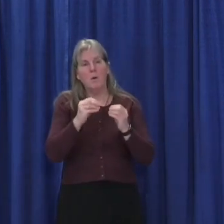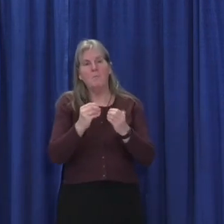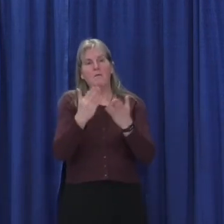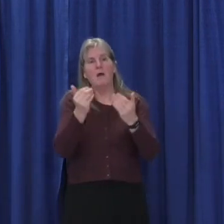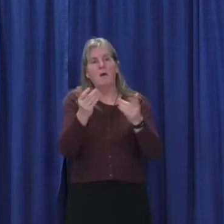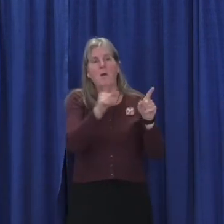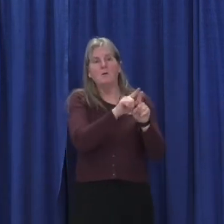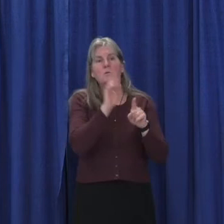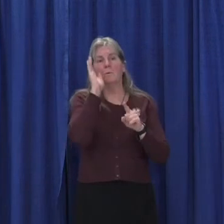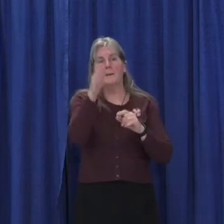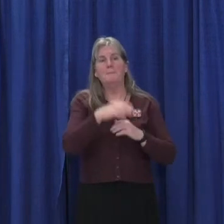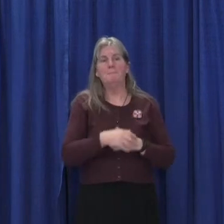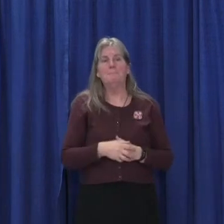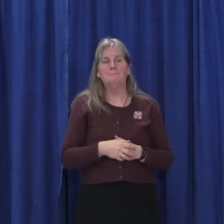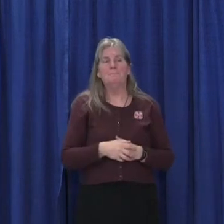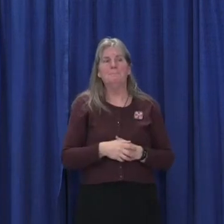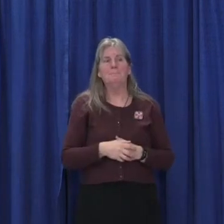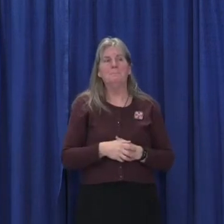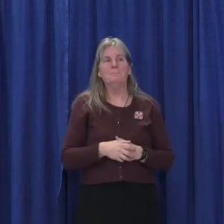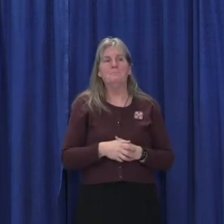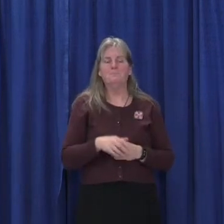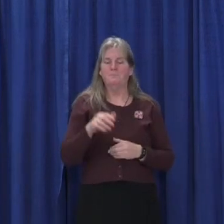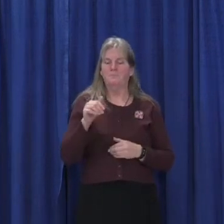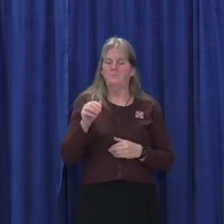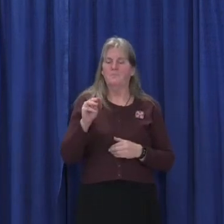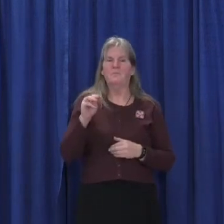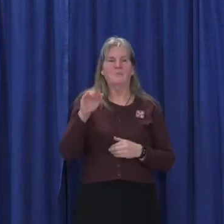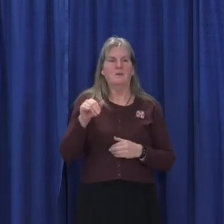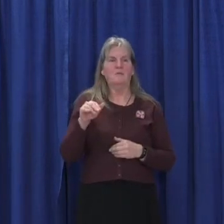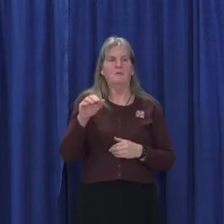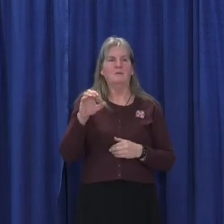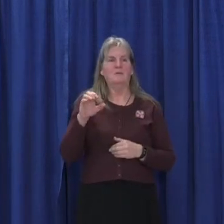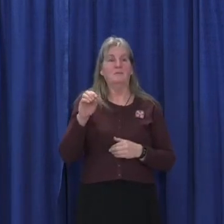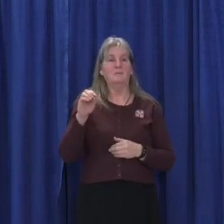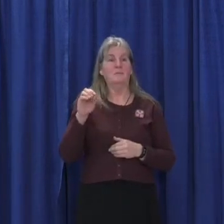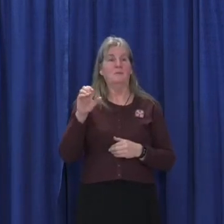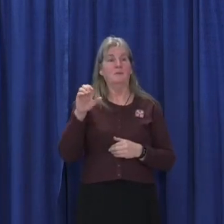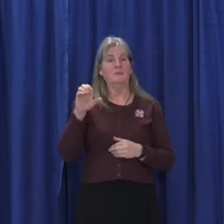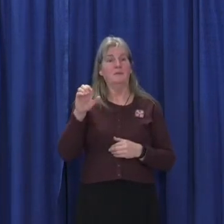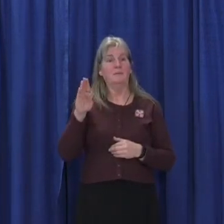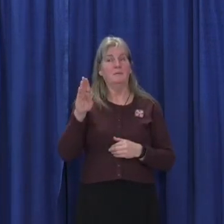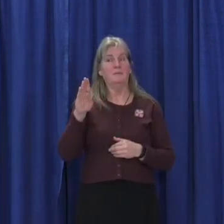you. We'll now move to Amy with CBC.